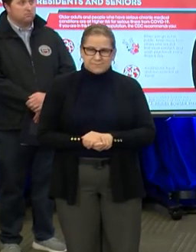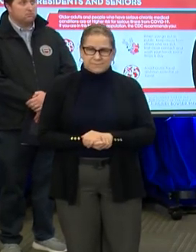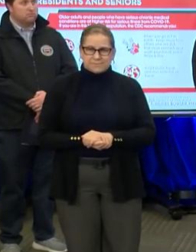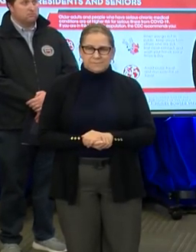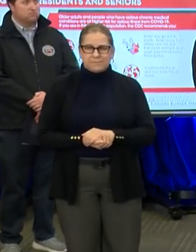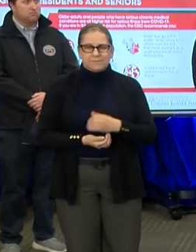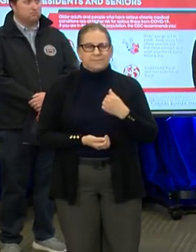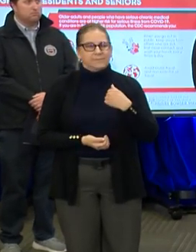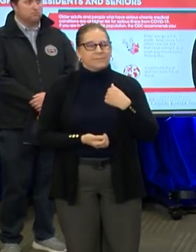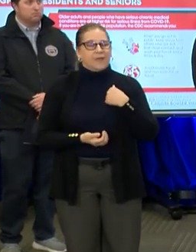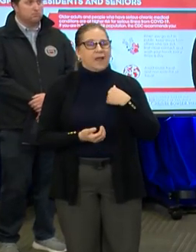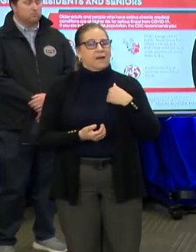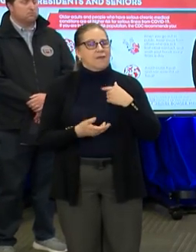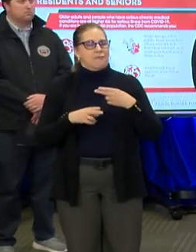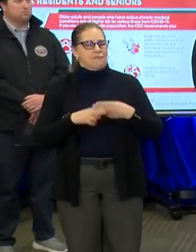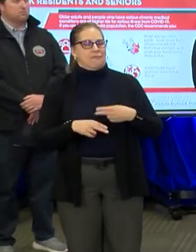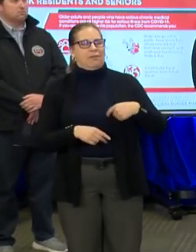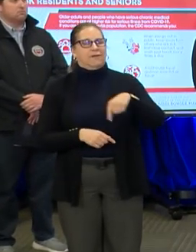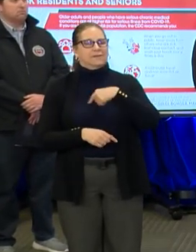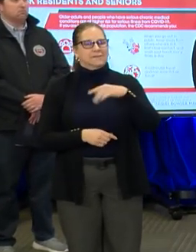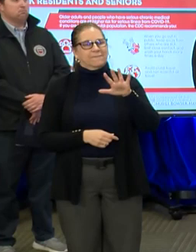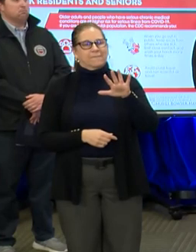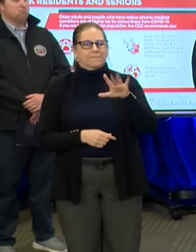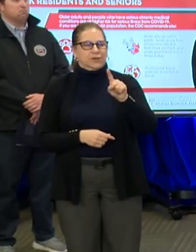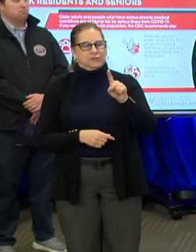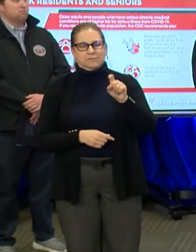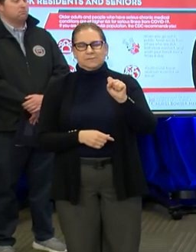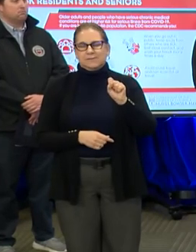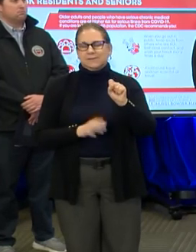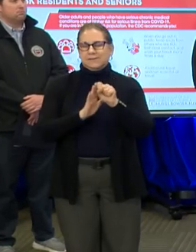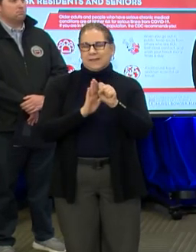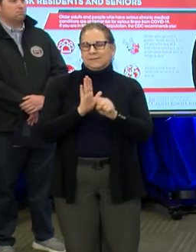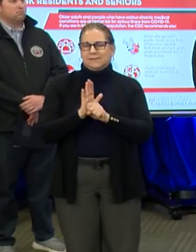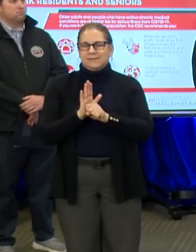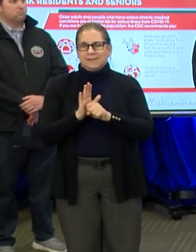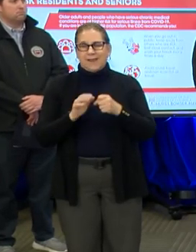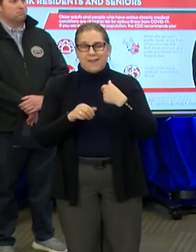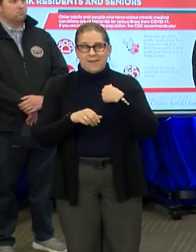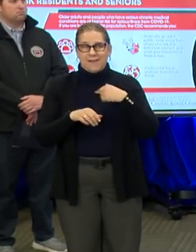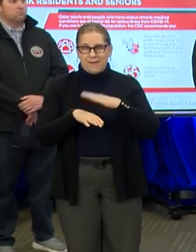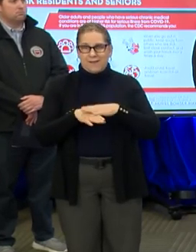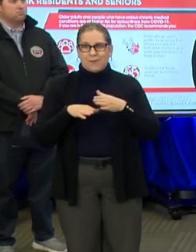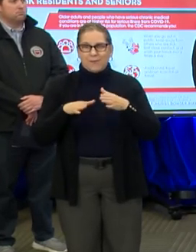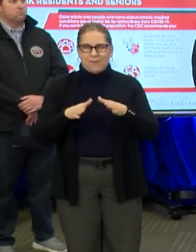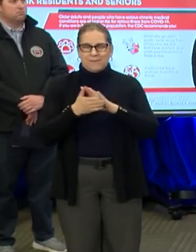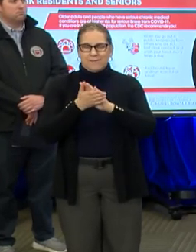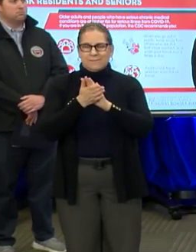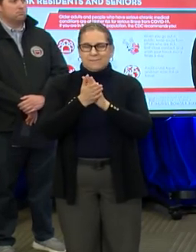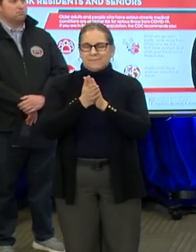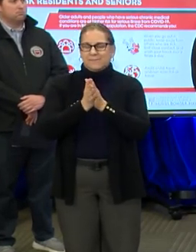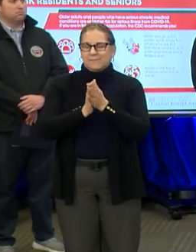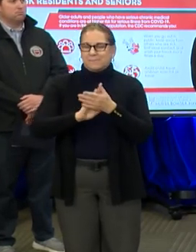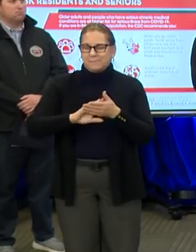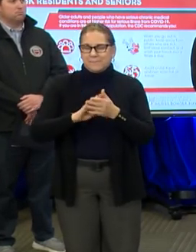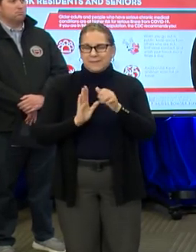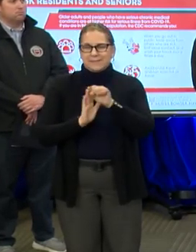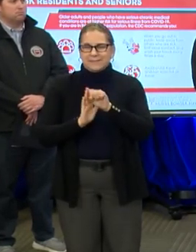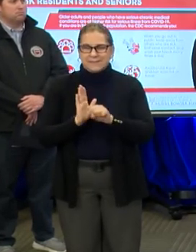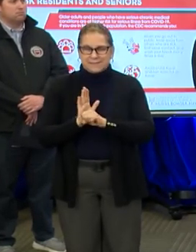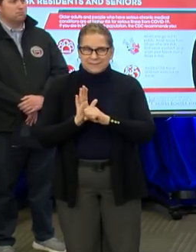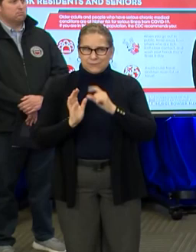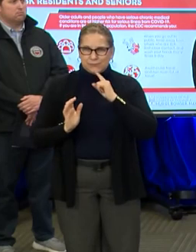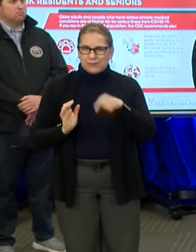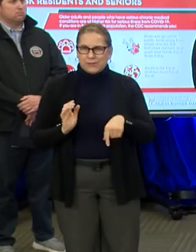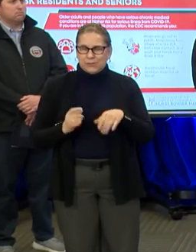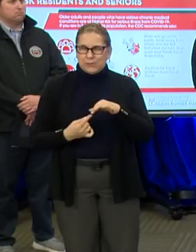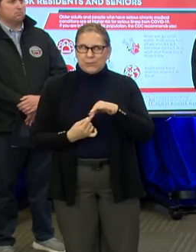on our way, but certainly we are unique in the American system. And the things that we've done,